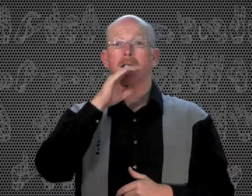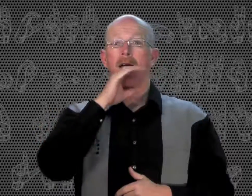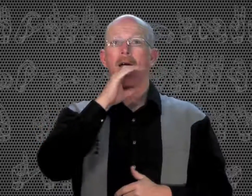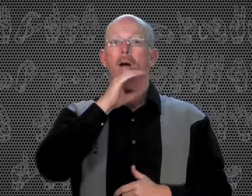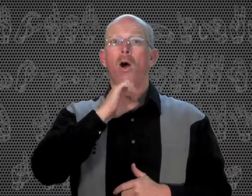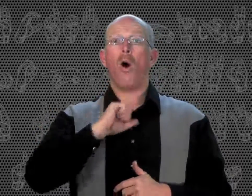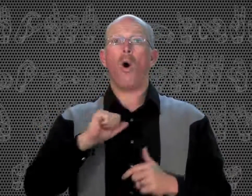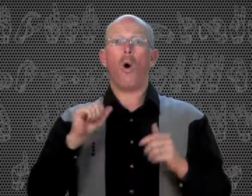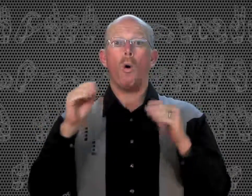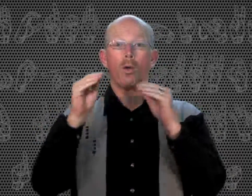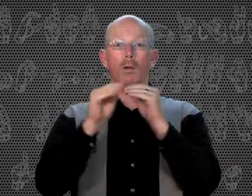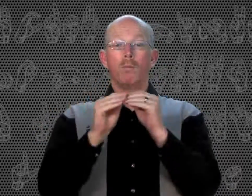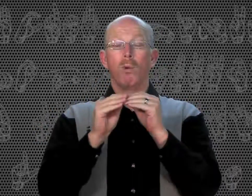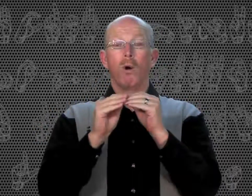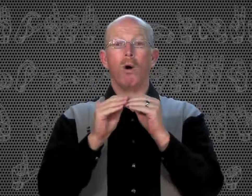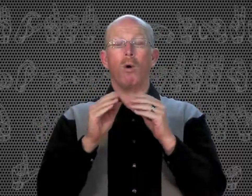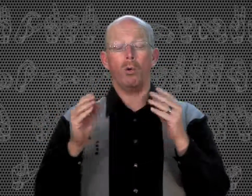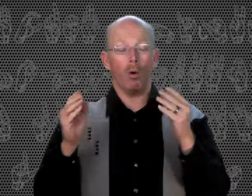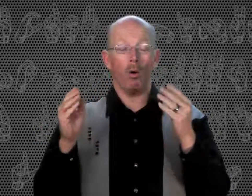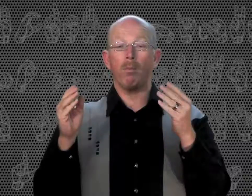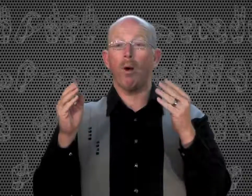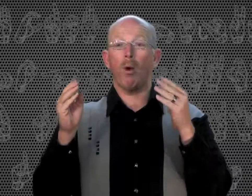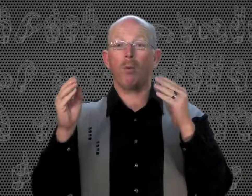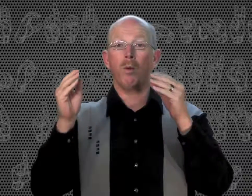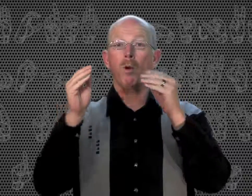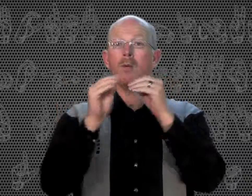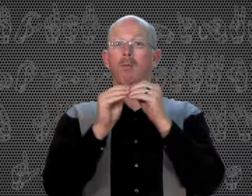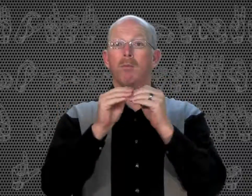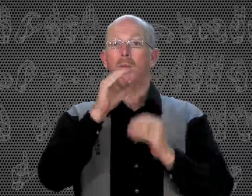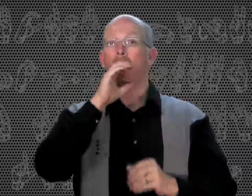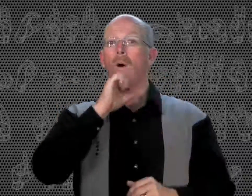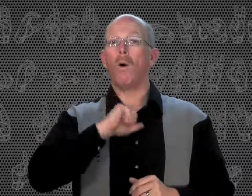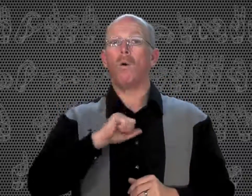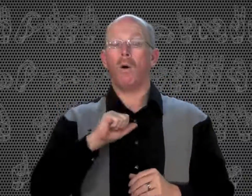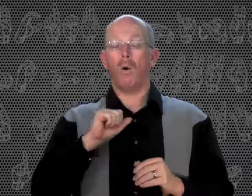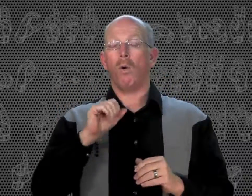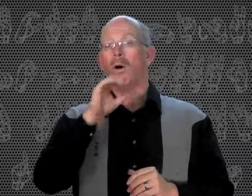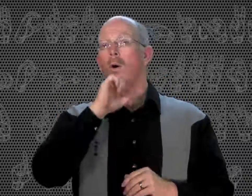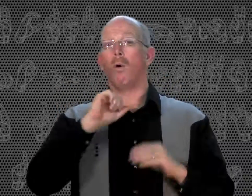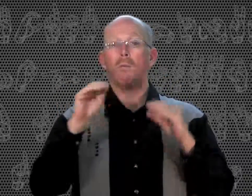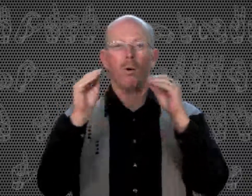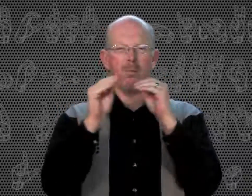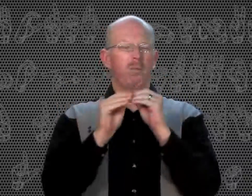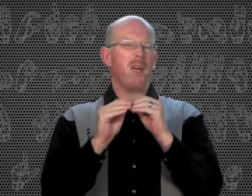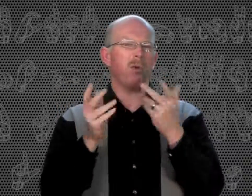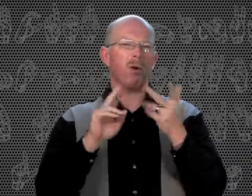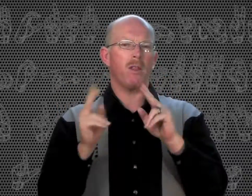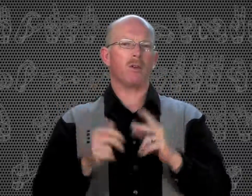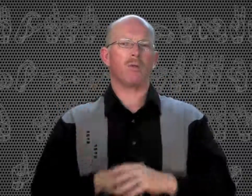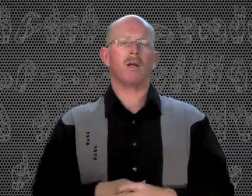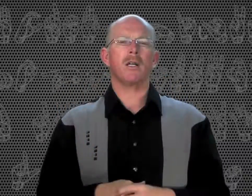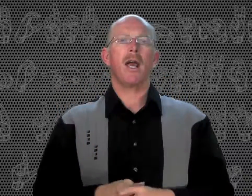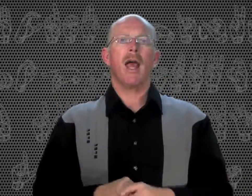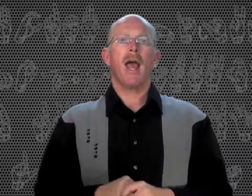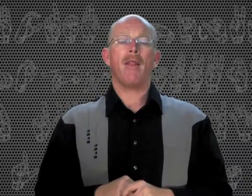say older, more old, or old more old, or old more. Either one of those work. And